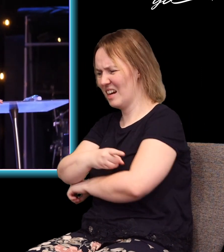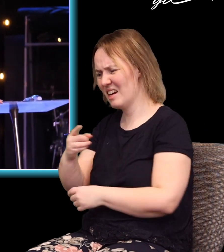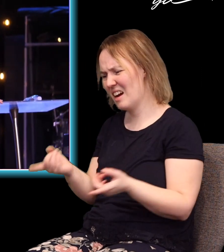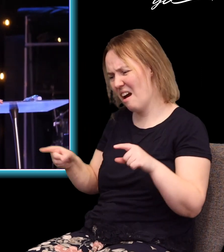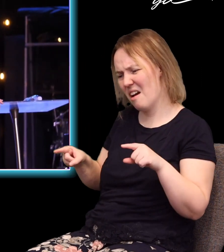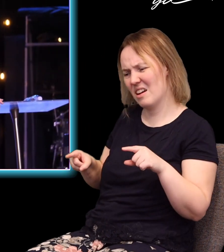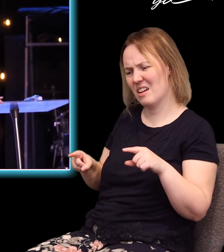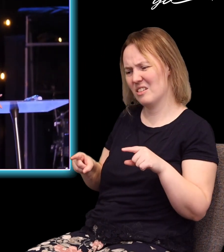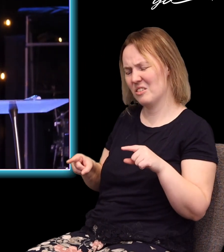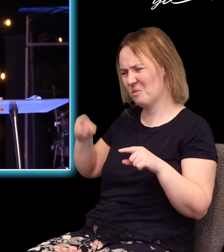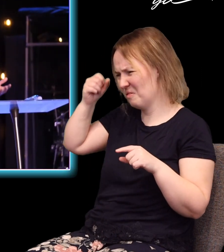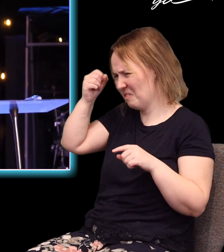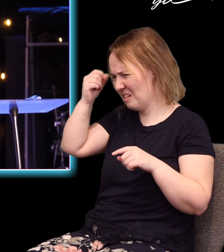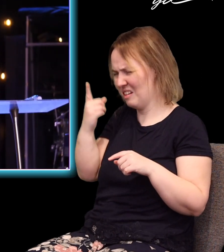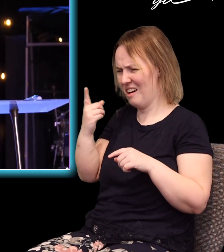why am I doing this?